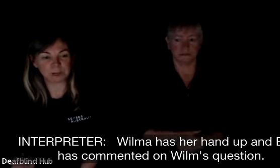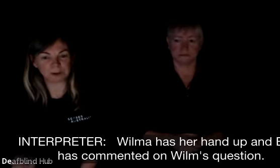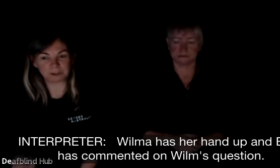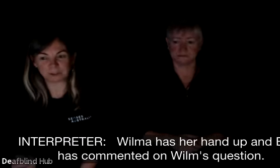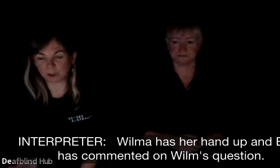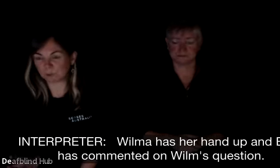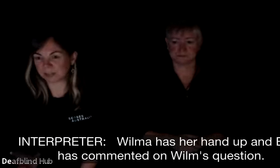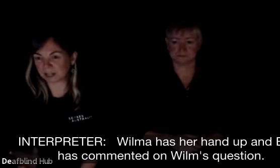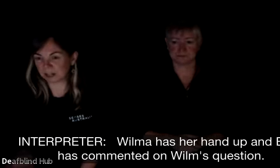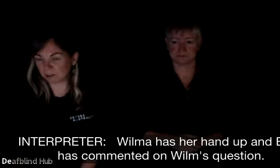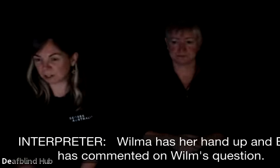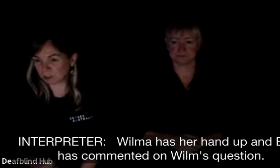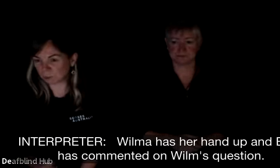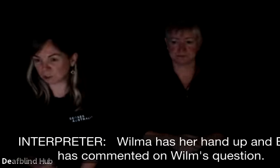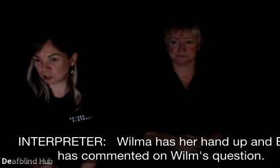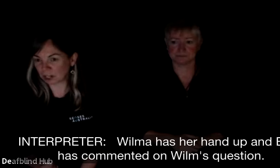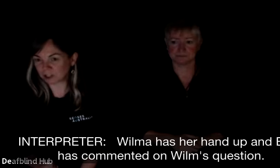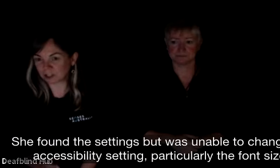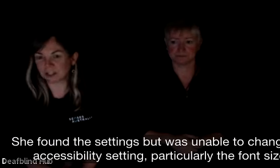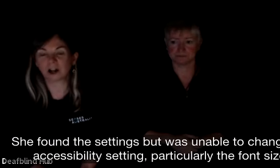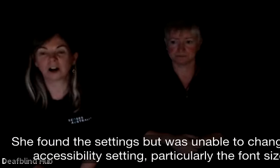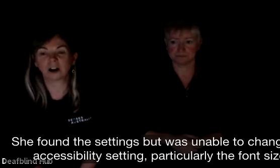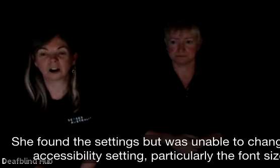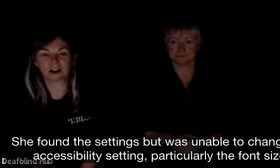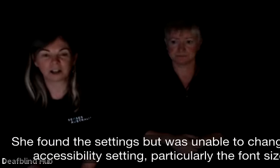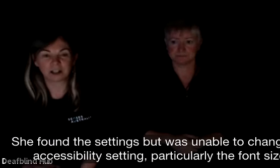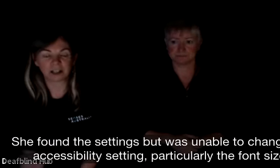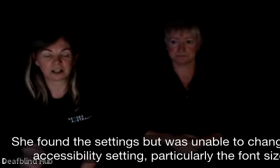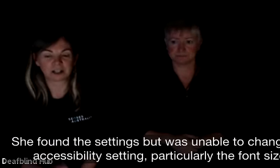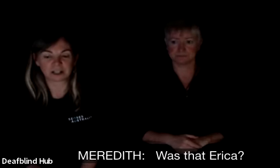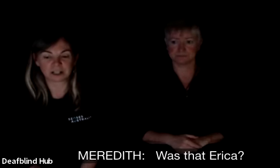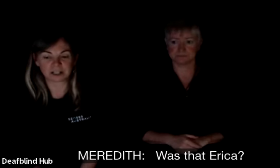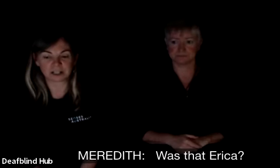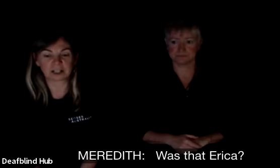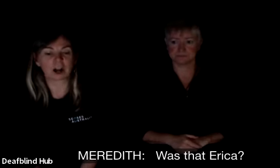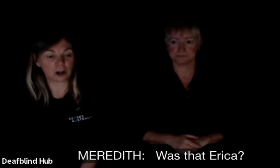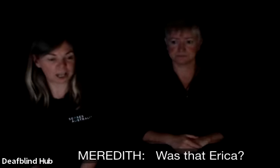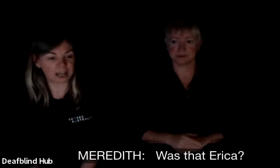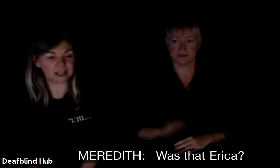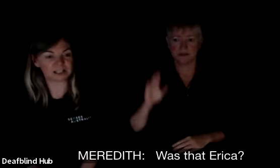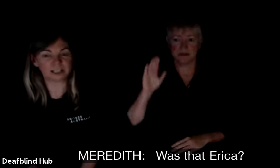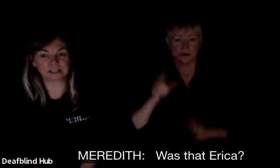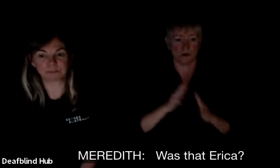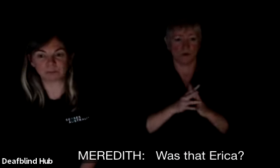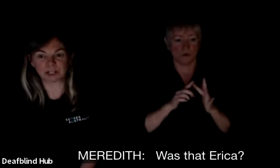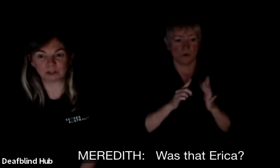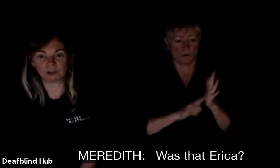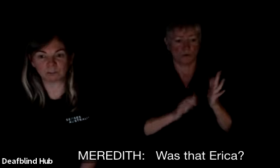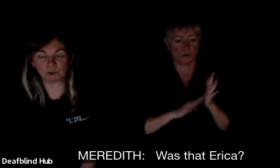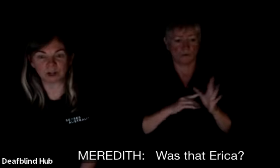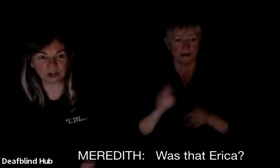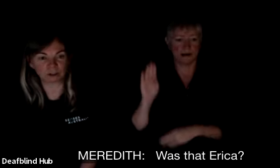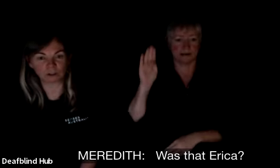It's Merit. So was that Erica that couldn't That was change Erica it? who couldn't change it, and Wilma has her hand up. Okay, let's